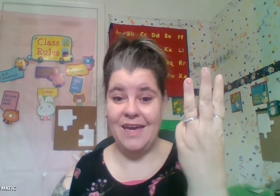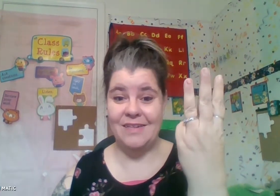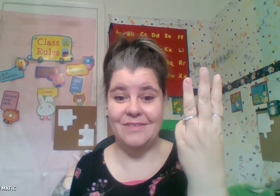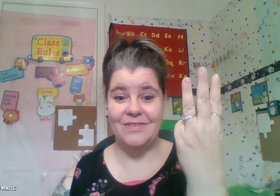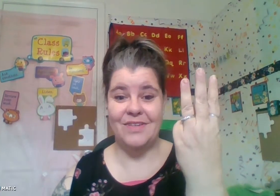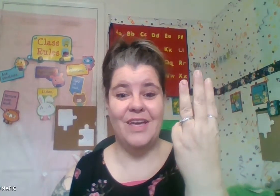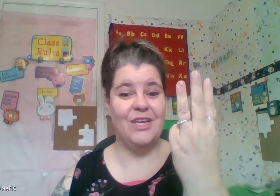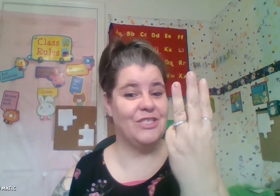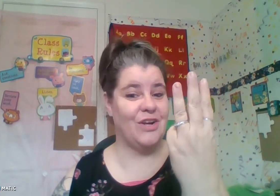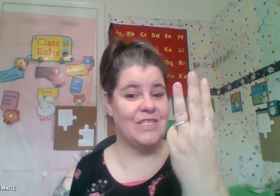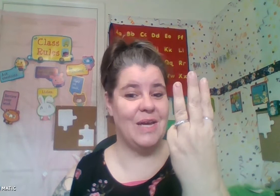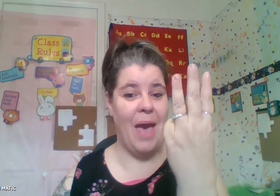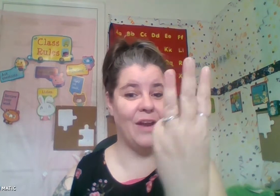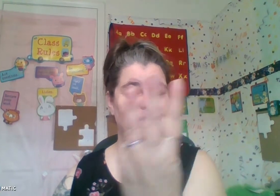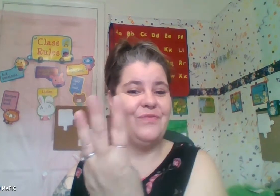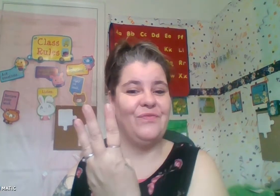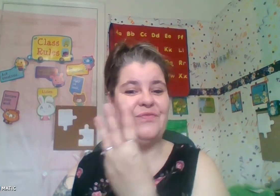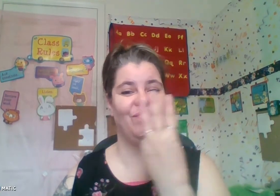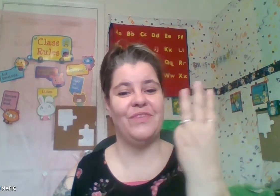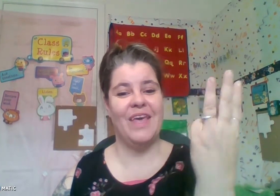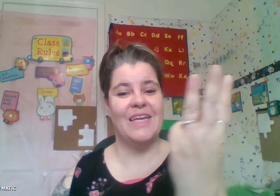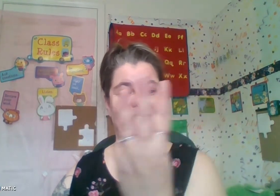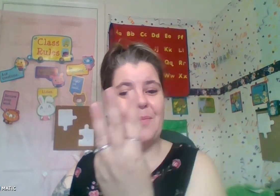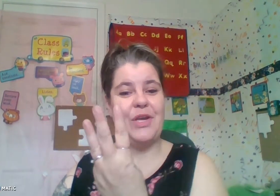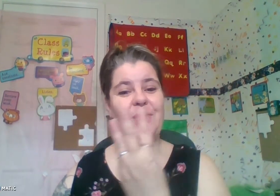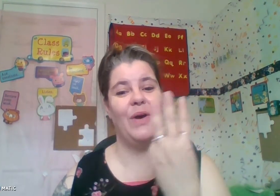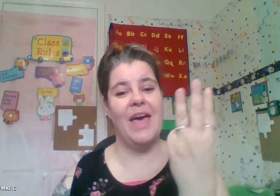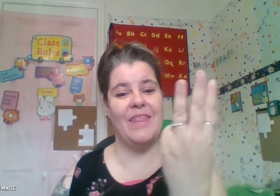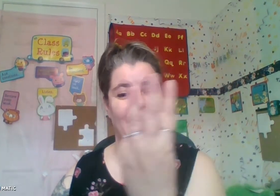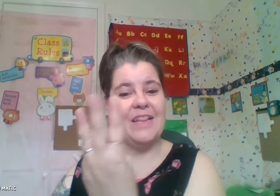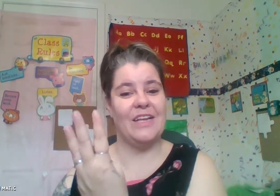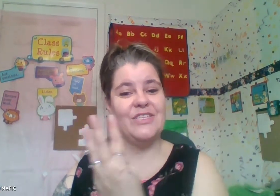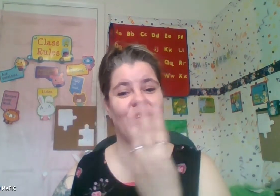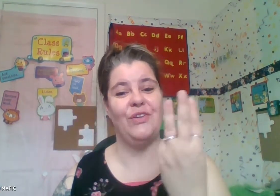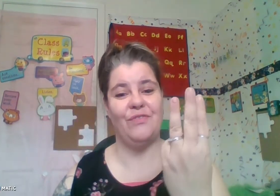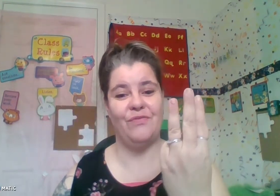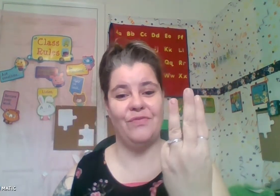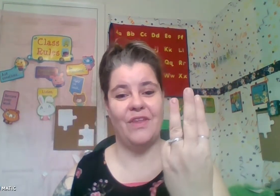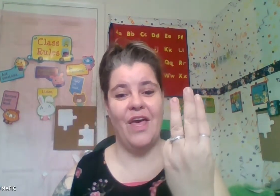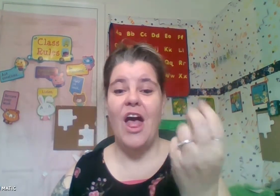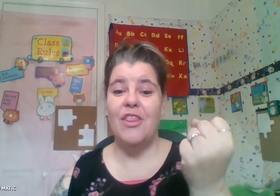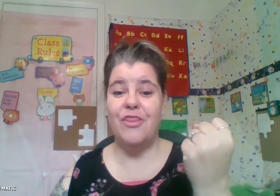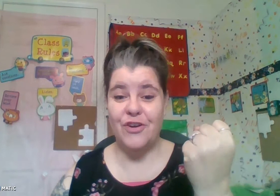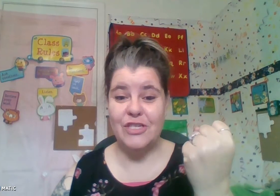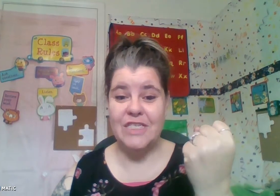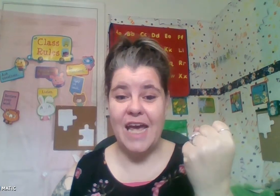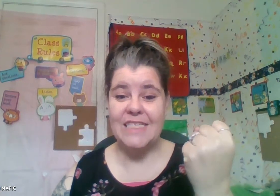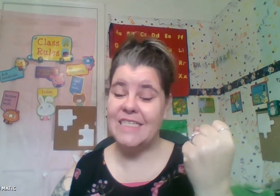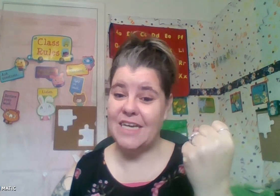Wednesday, you'll start to see a pattern. W, and then in a little circle. Thursday, since it